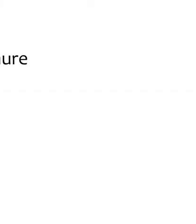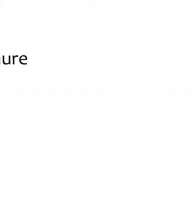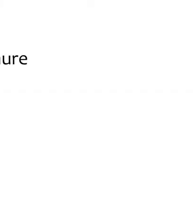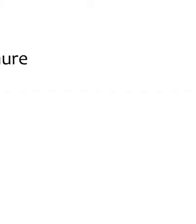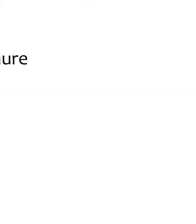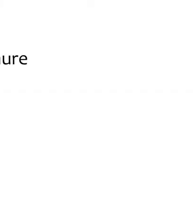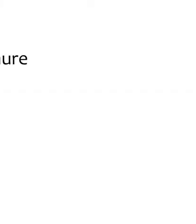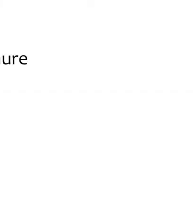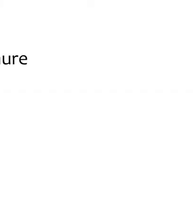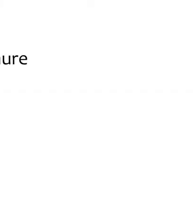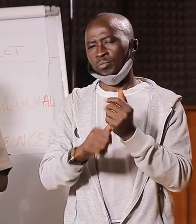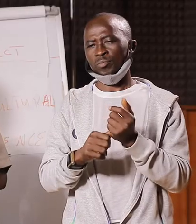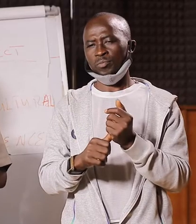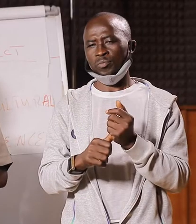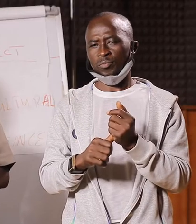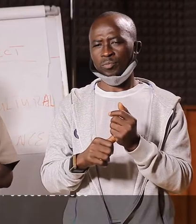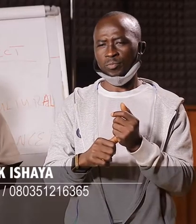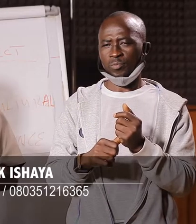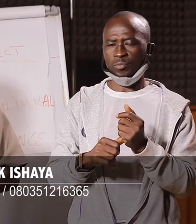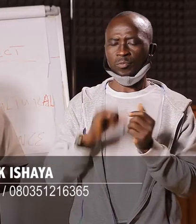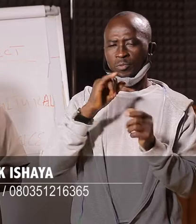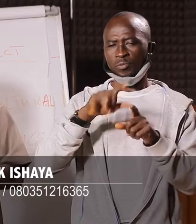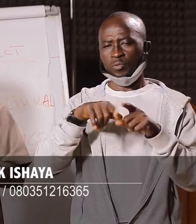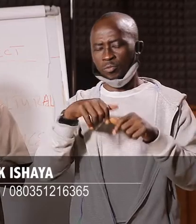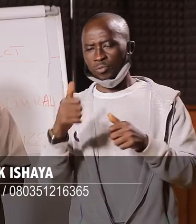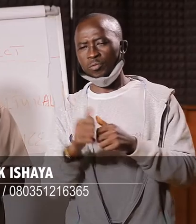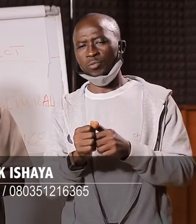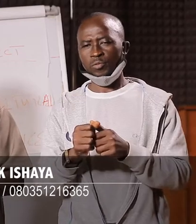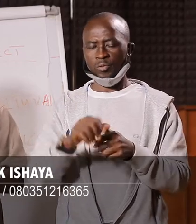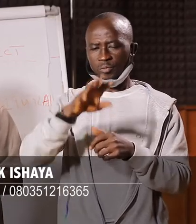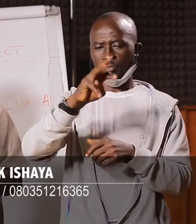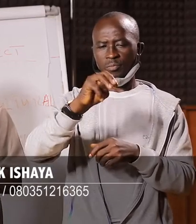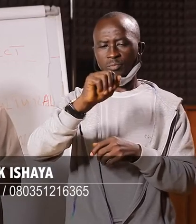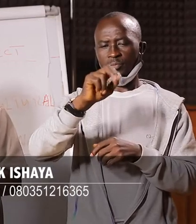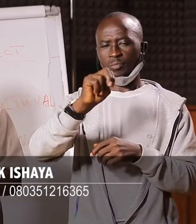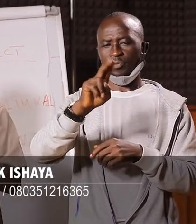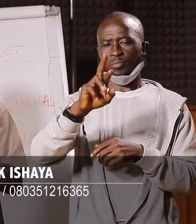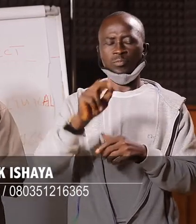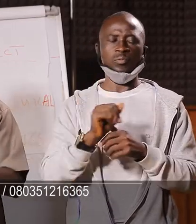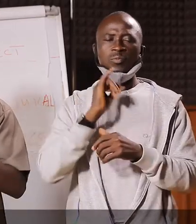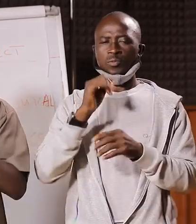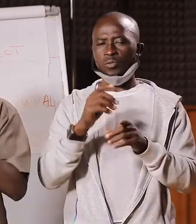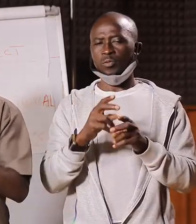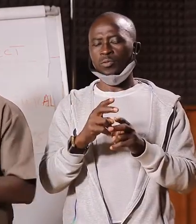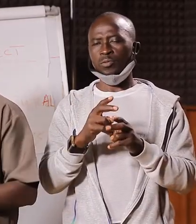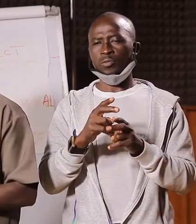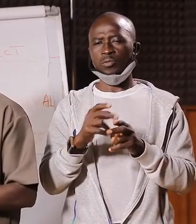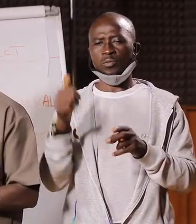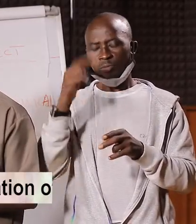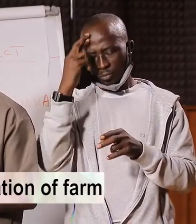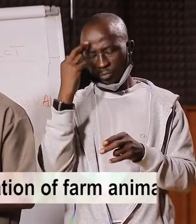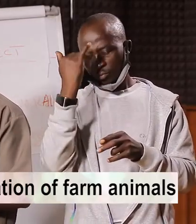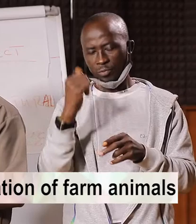Animal dung or manure is another reason why farmers keep